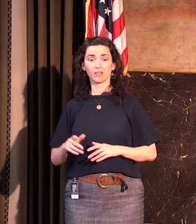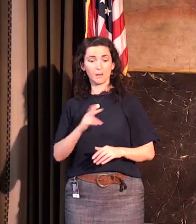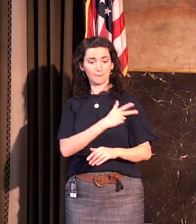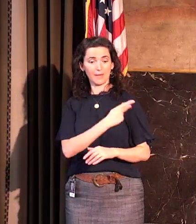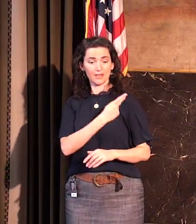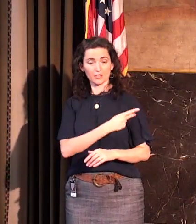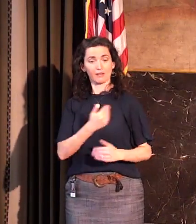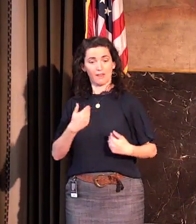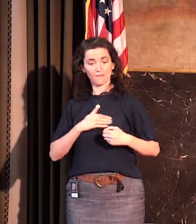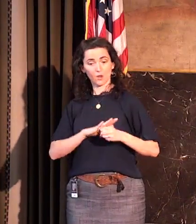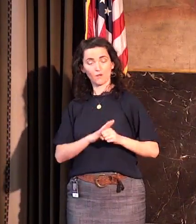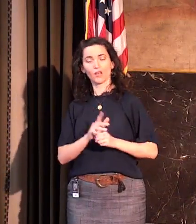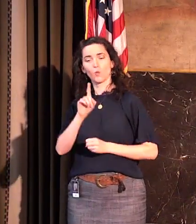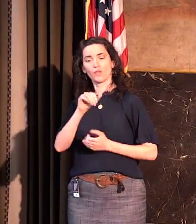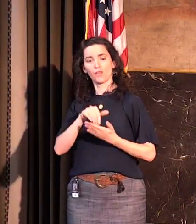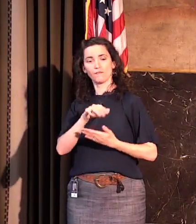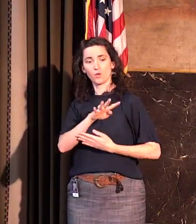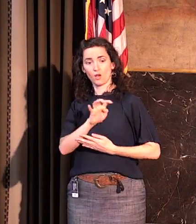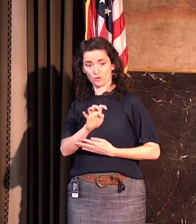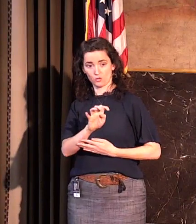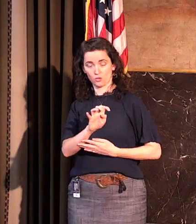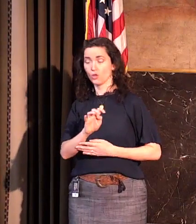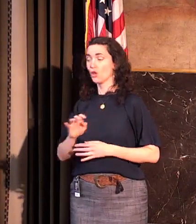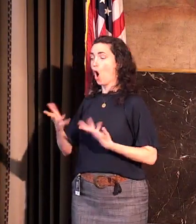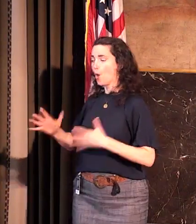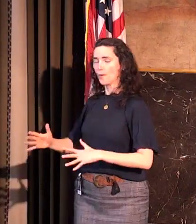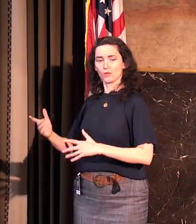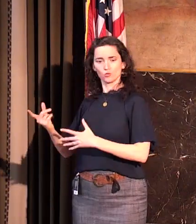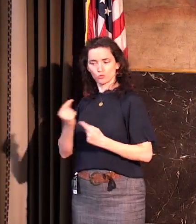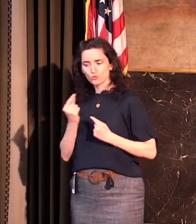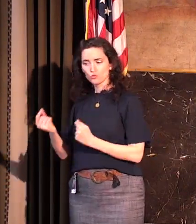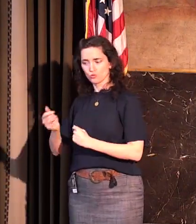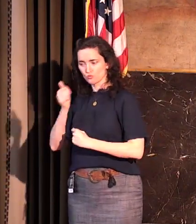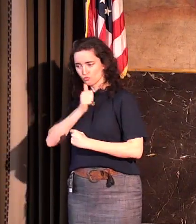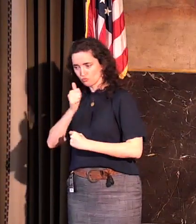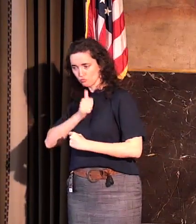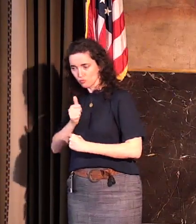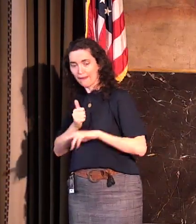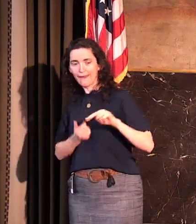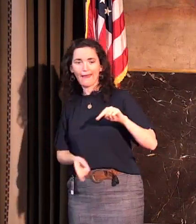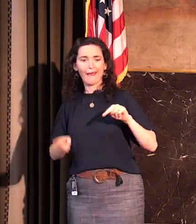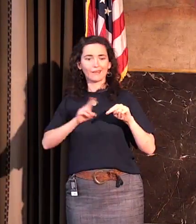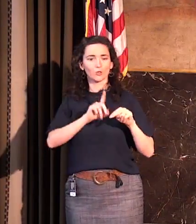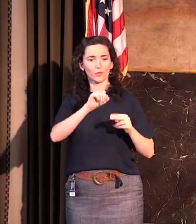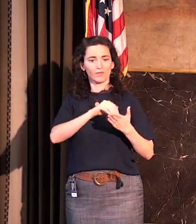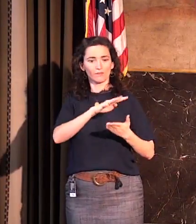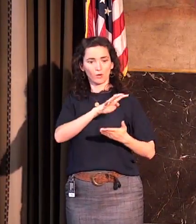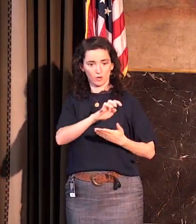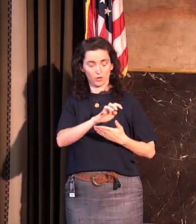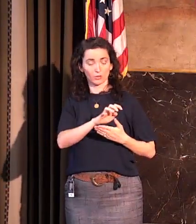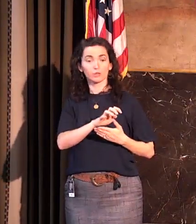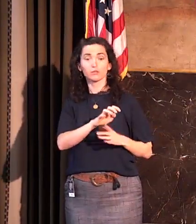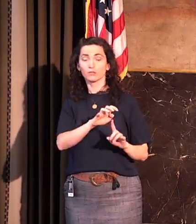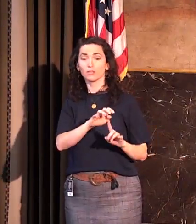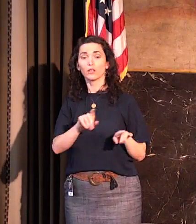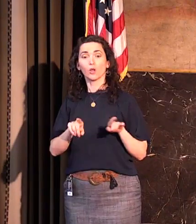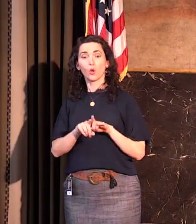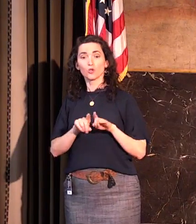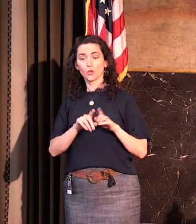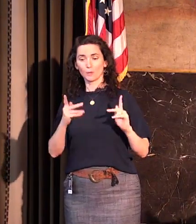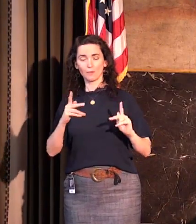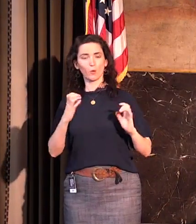patients in there, it's an incredible tax on the system. And when you have an added 16 or 17% of your